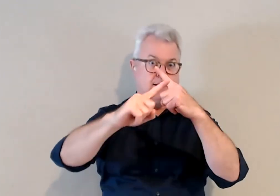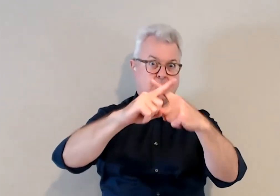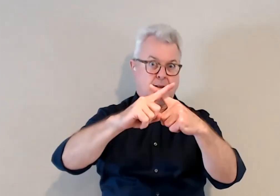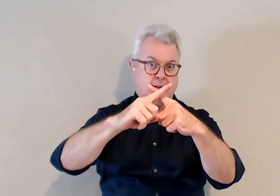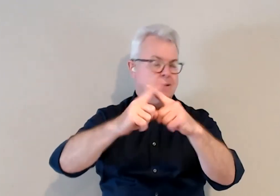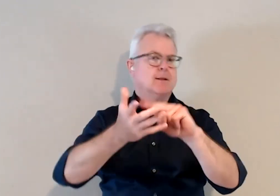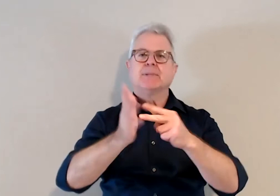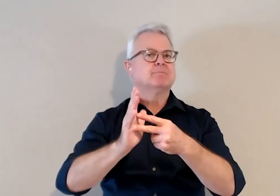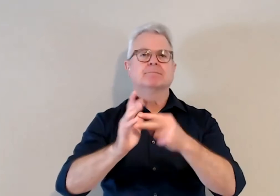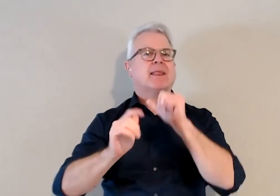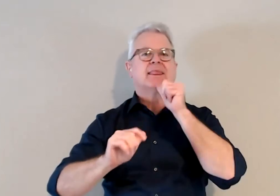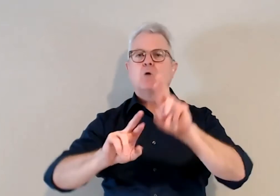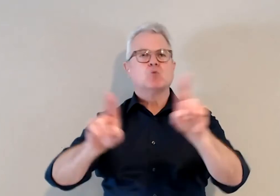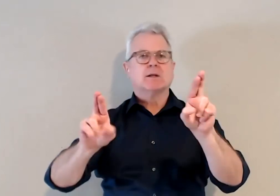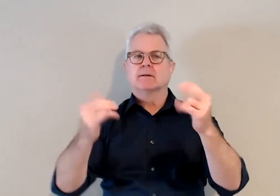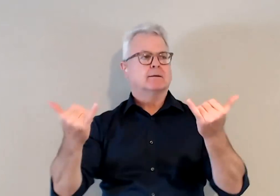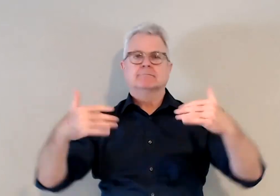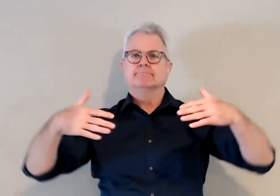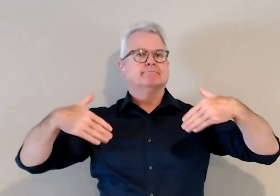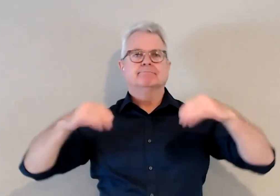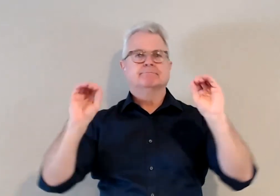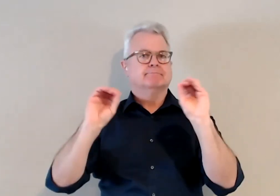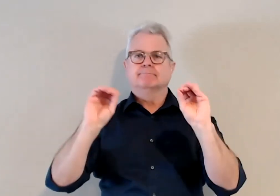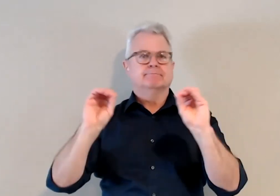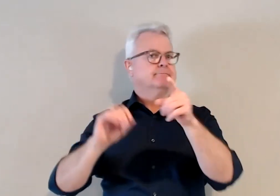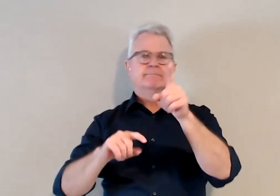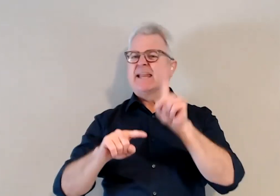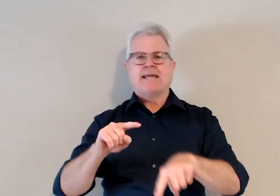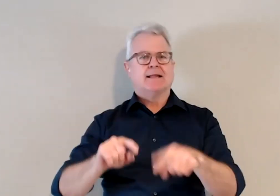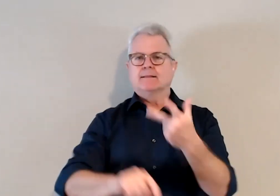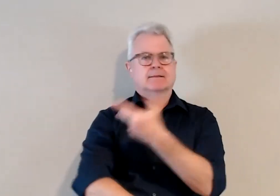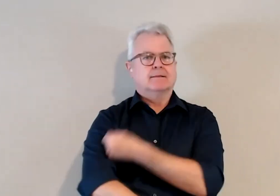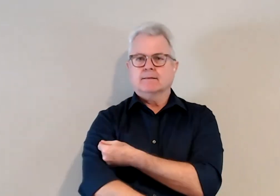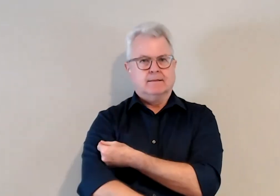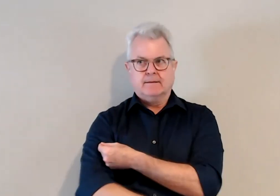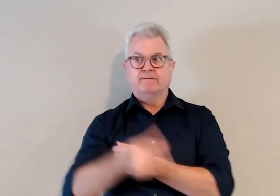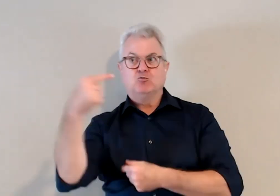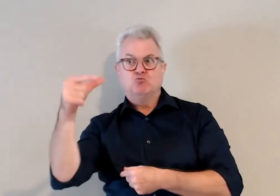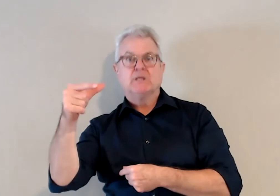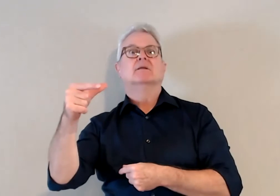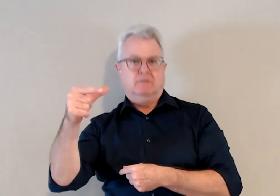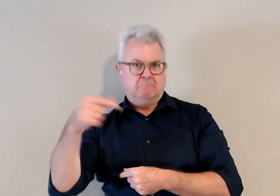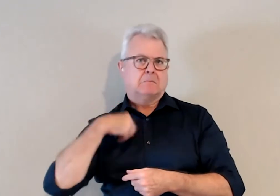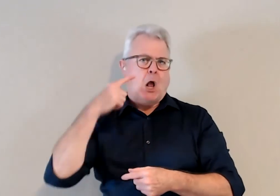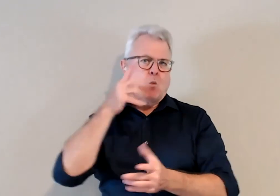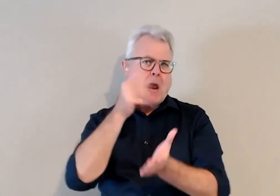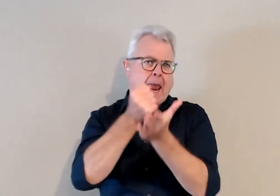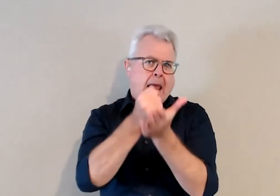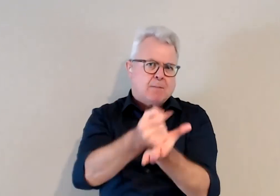If you see a red X, it means that you're not ready to get your booster. And it'll give the definition of why you should not get your